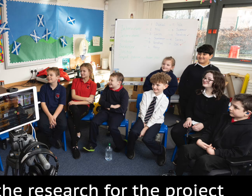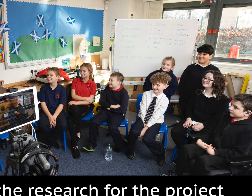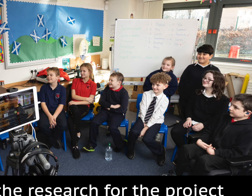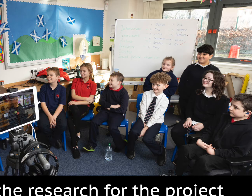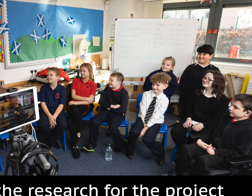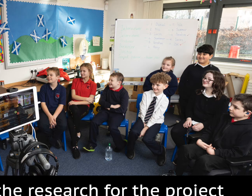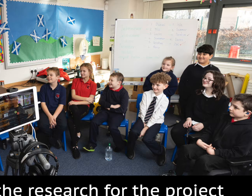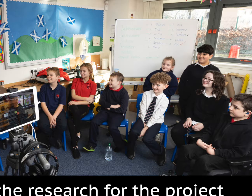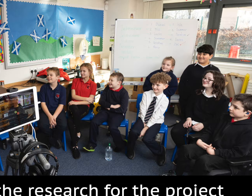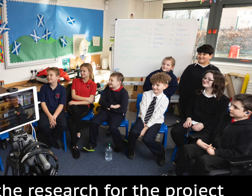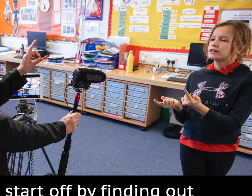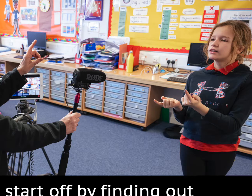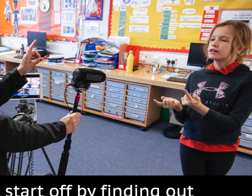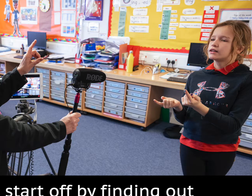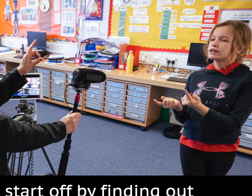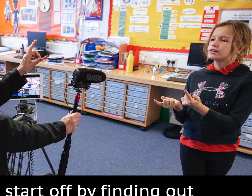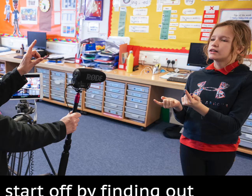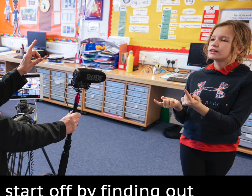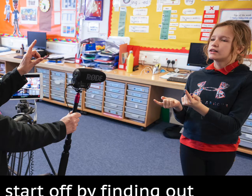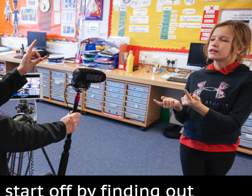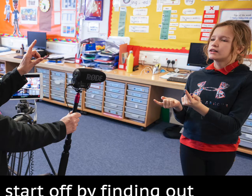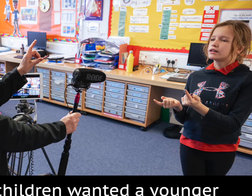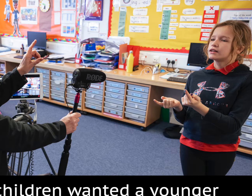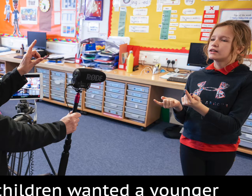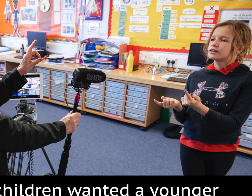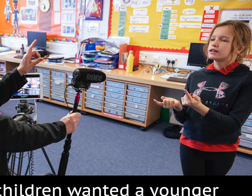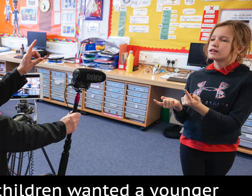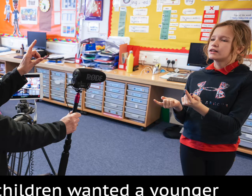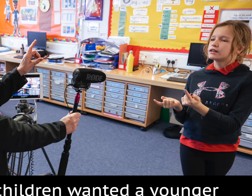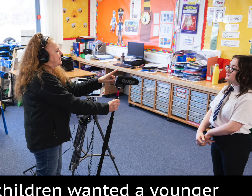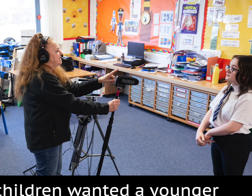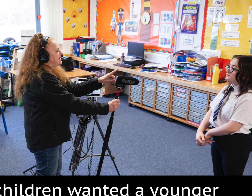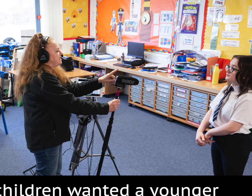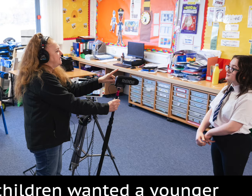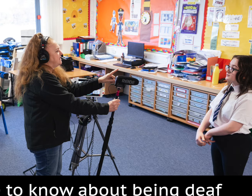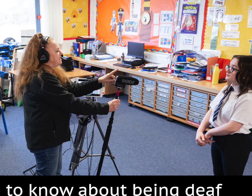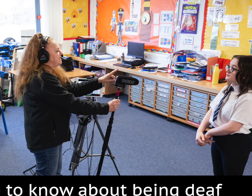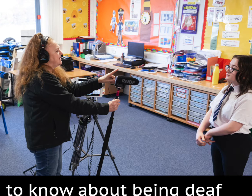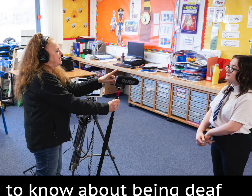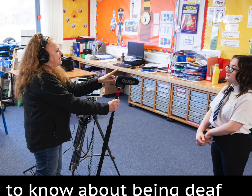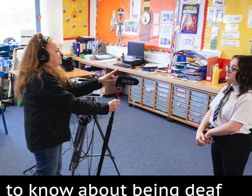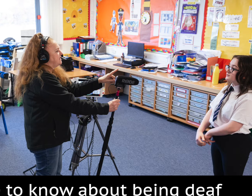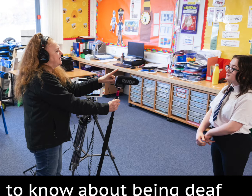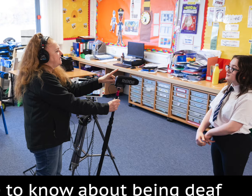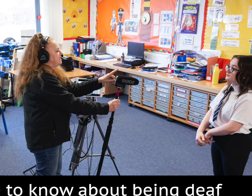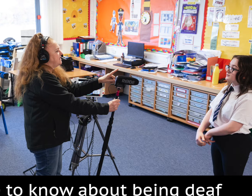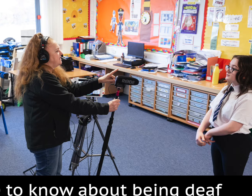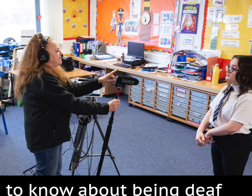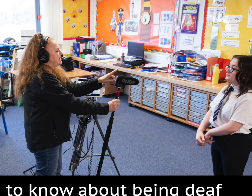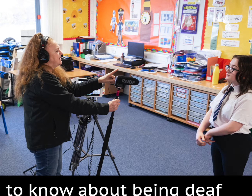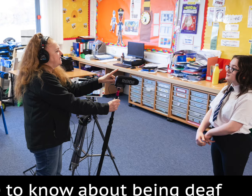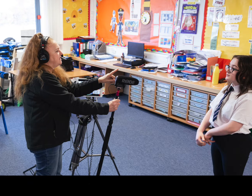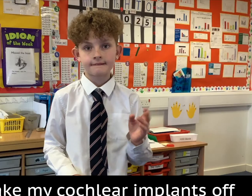As part of the research for the project, I had to start off by finding out what the children wanted a younger audience to know